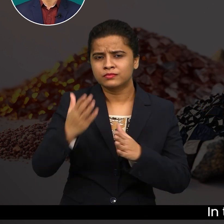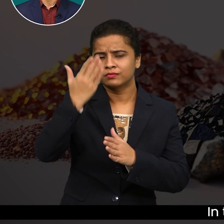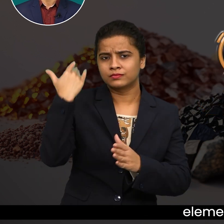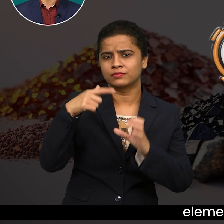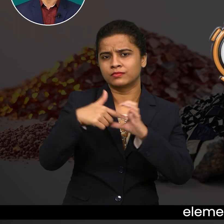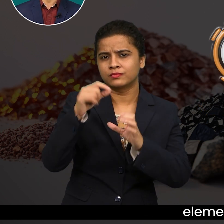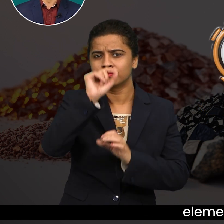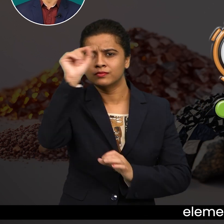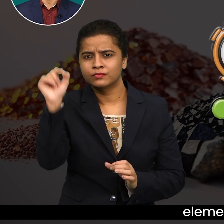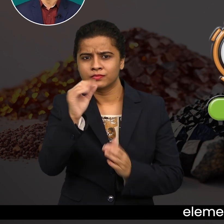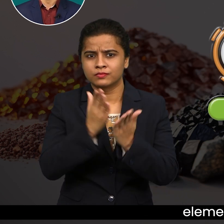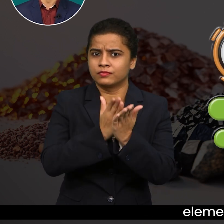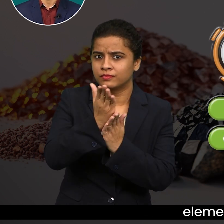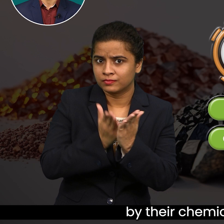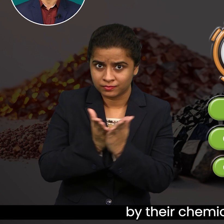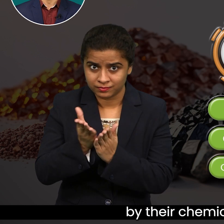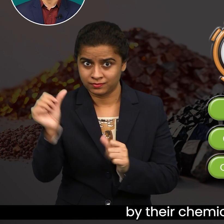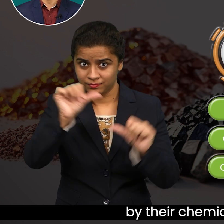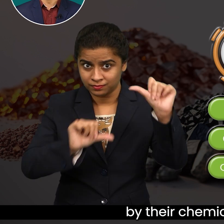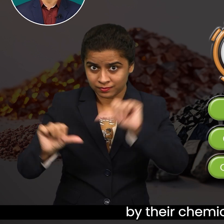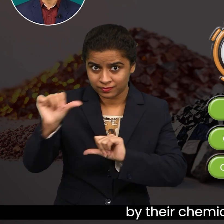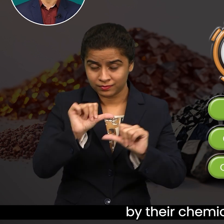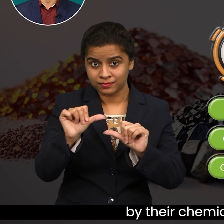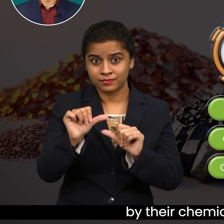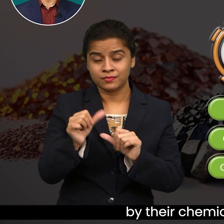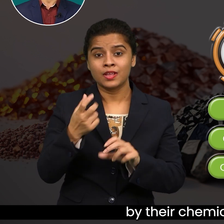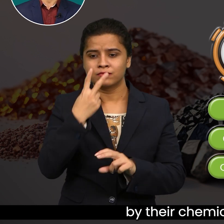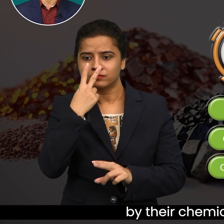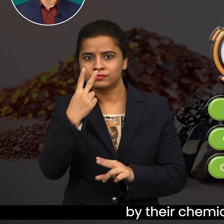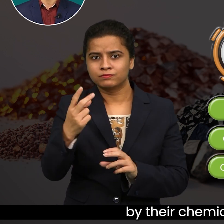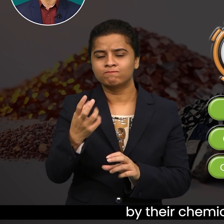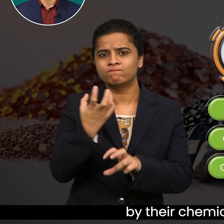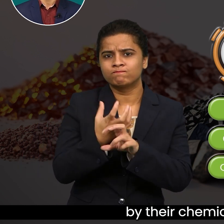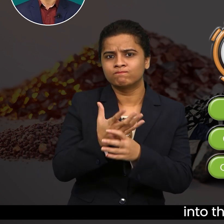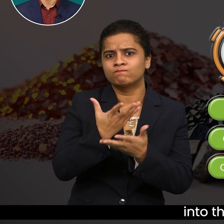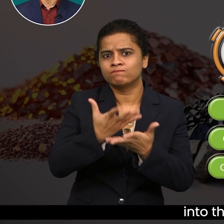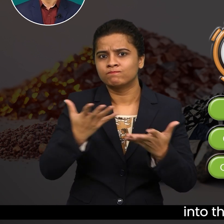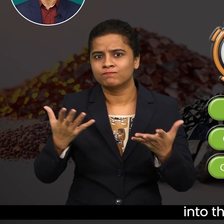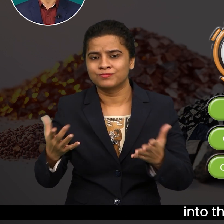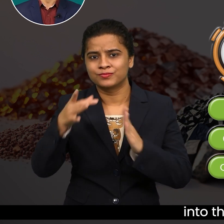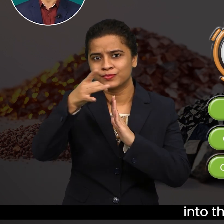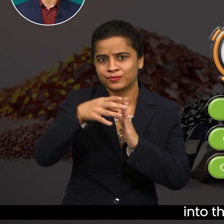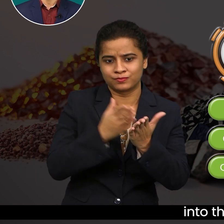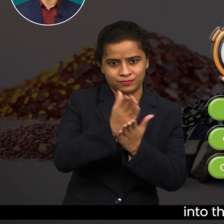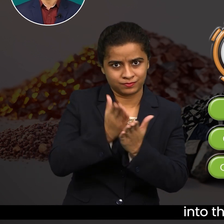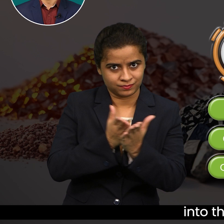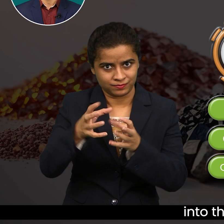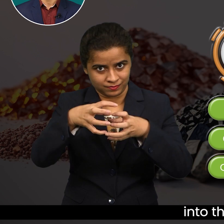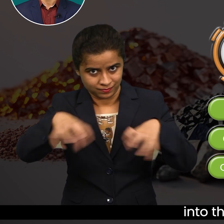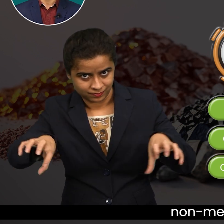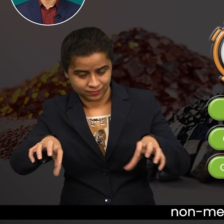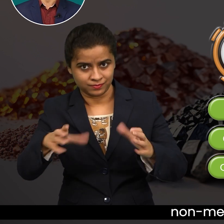beginning, elements were classified by their chemical and physical properties into the types of